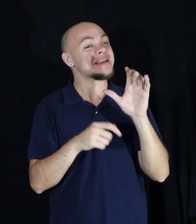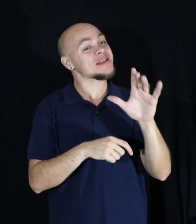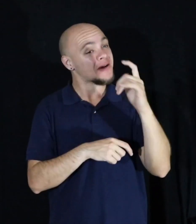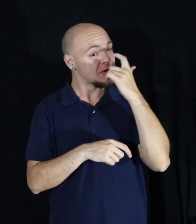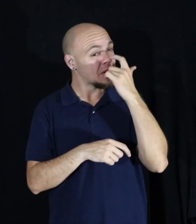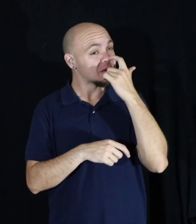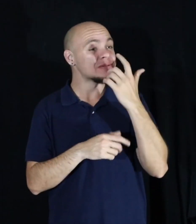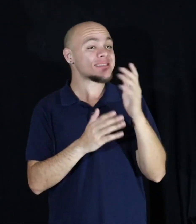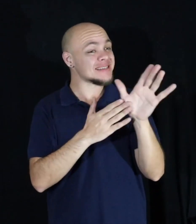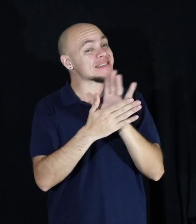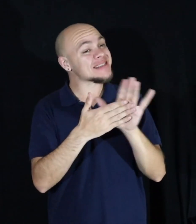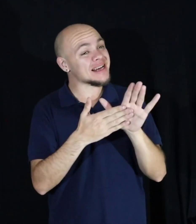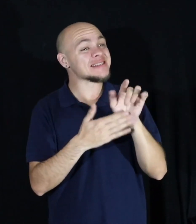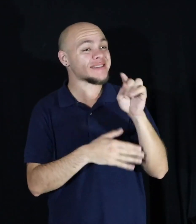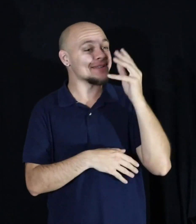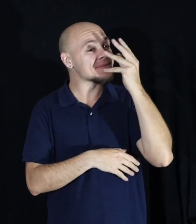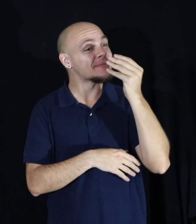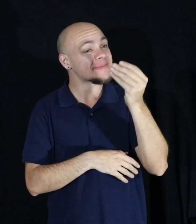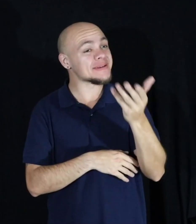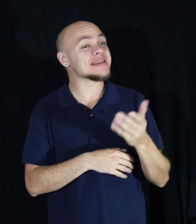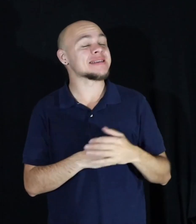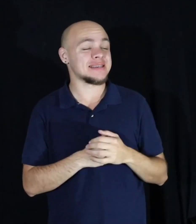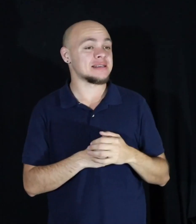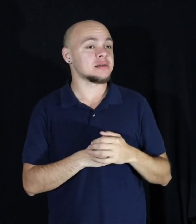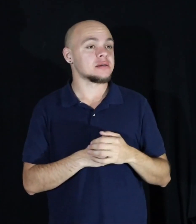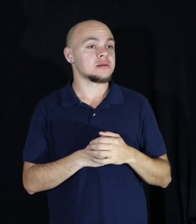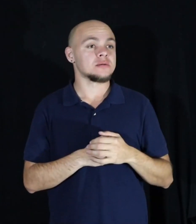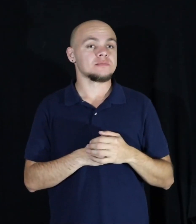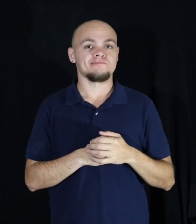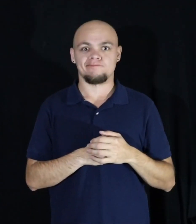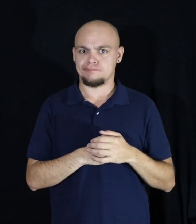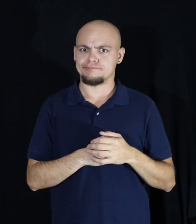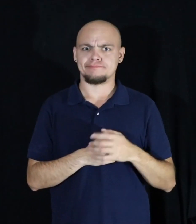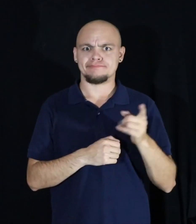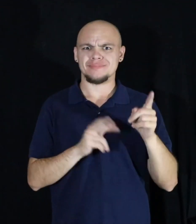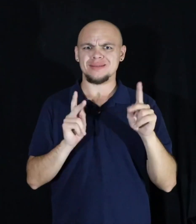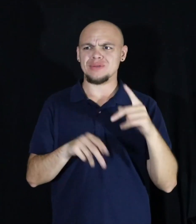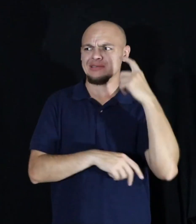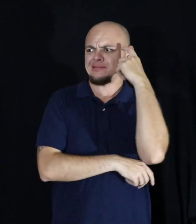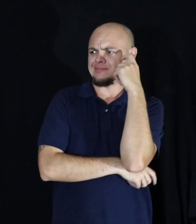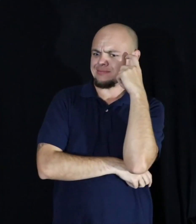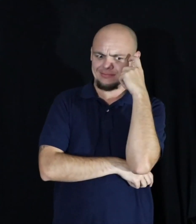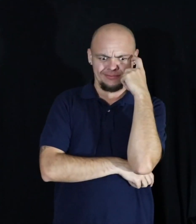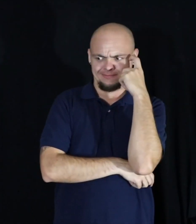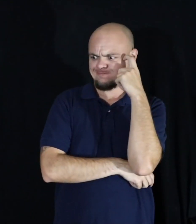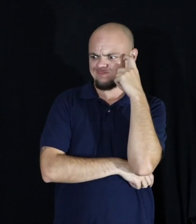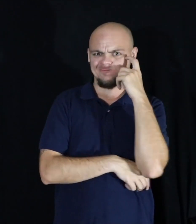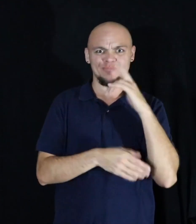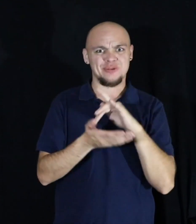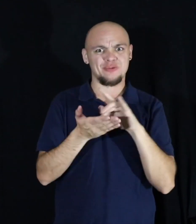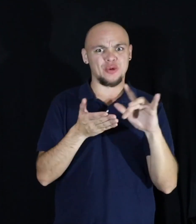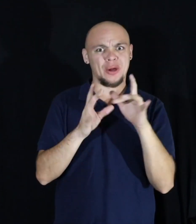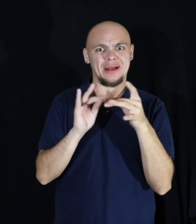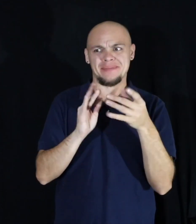really nice. You're so pretty." Well, I'm sure that person will think twice about saying something rude to you again.